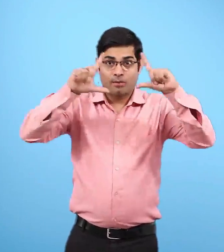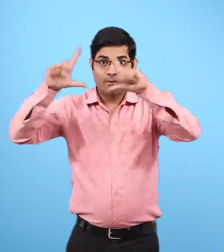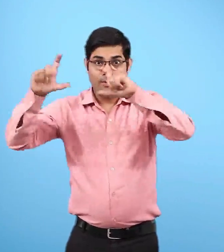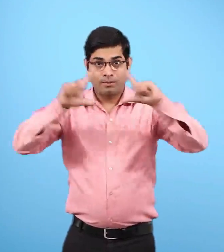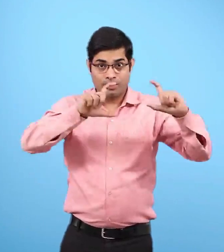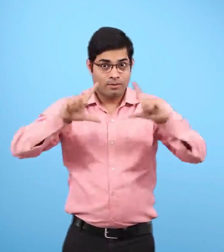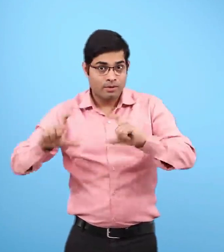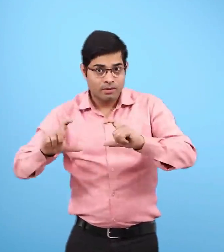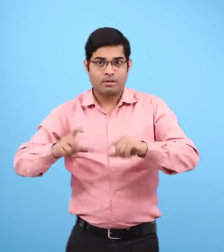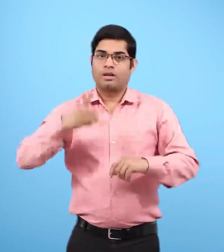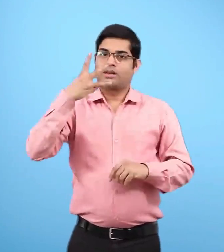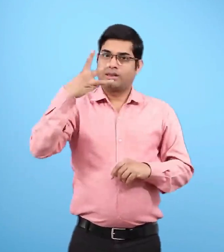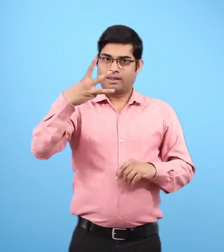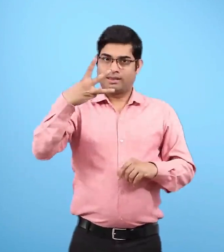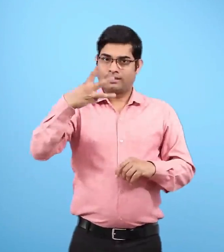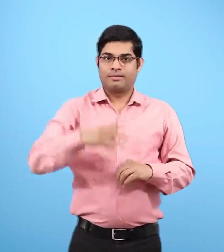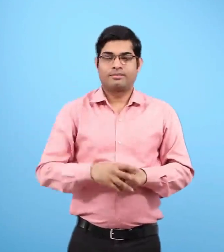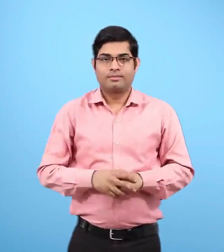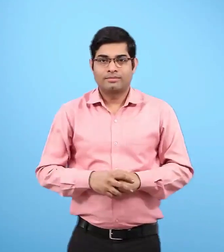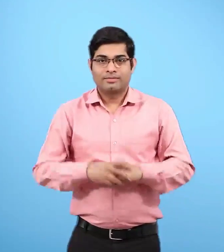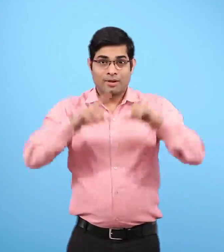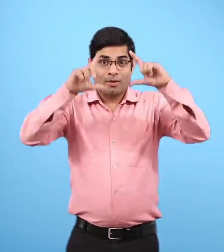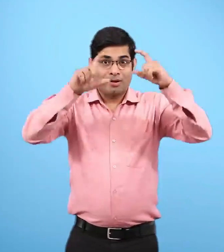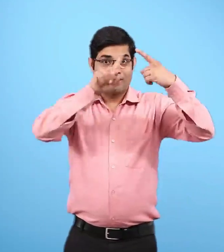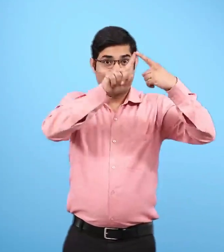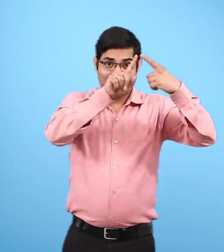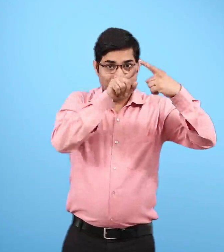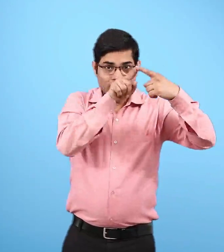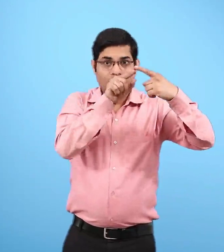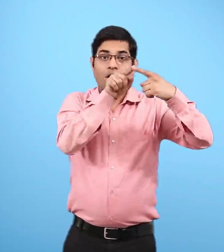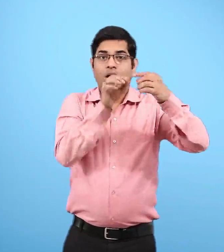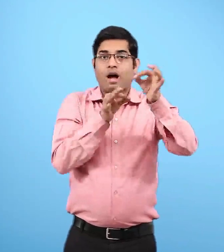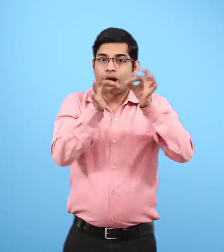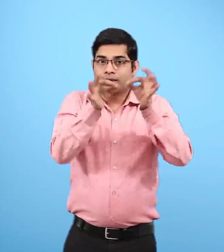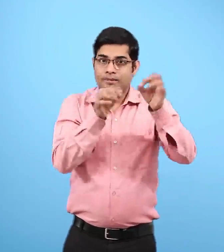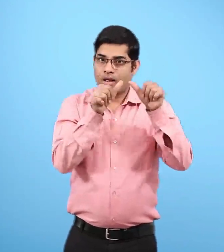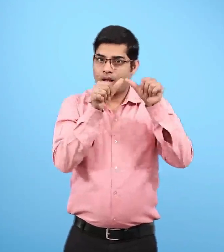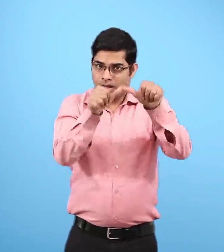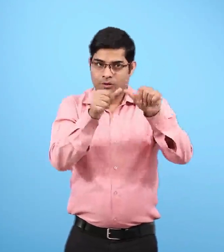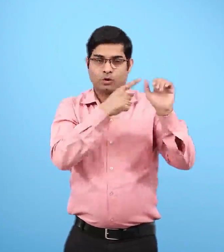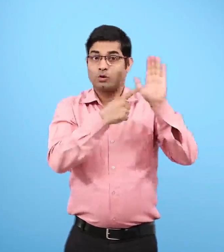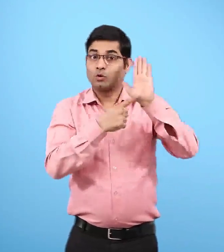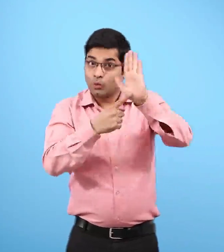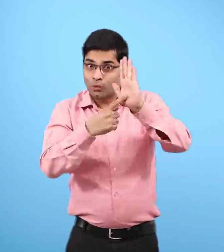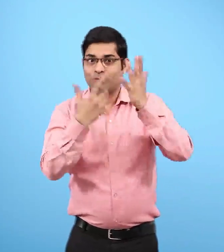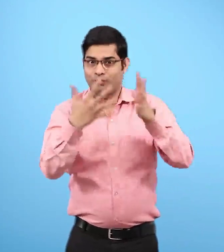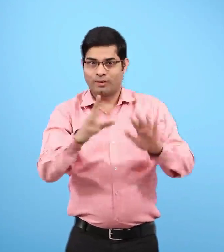This page has 3 pictures. Picture 1 is solved as an example.